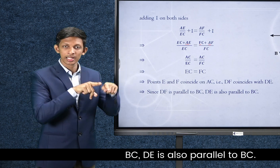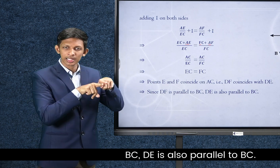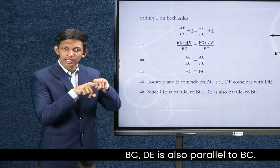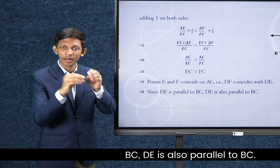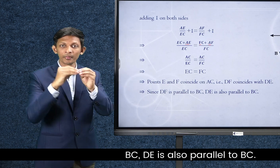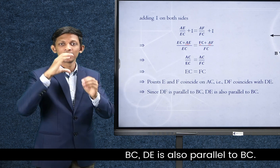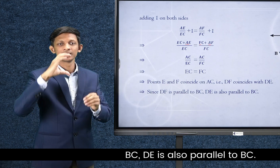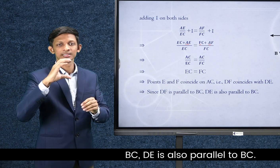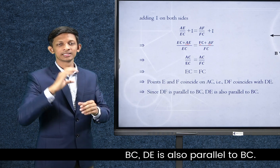BC.